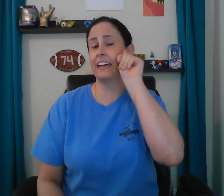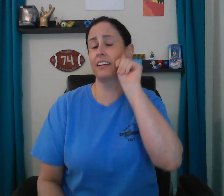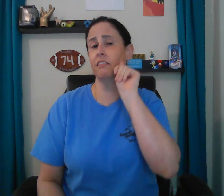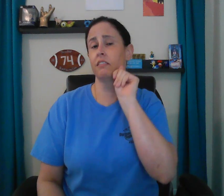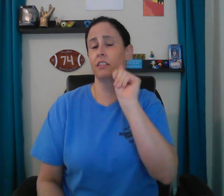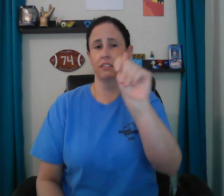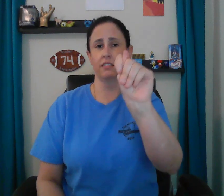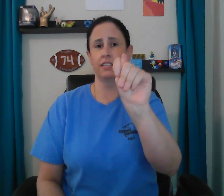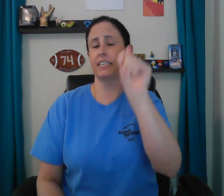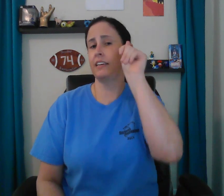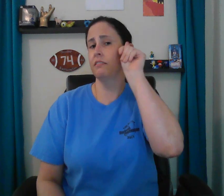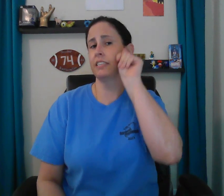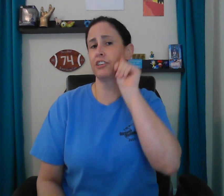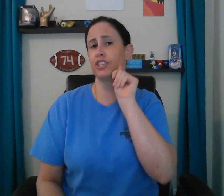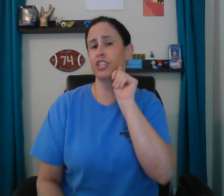tan, a T down your cheek,